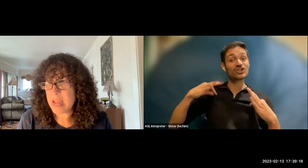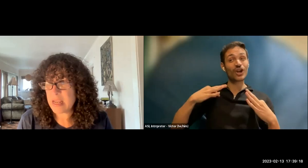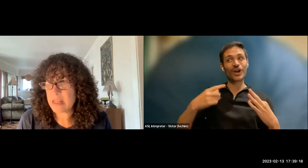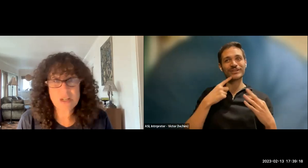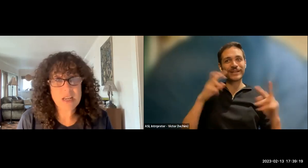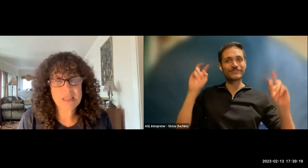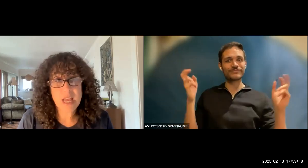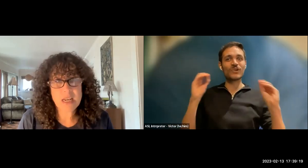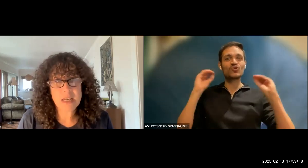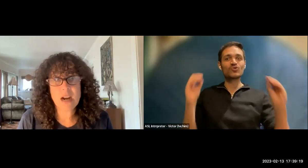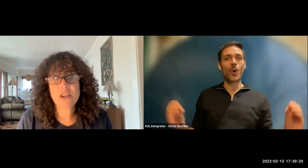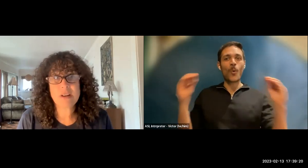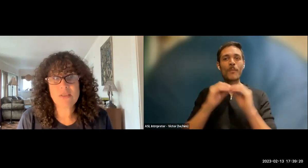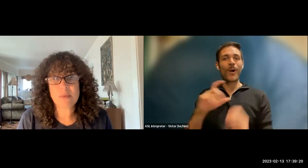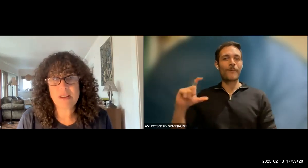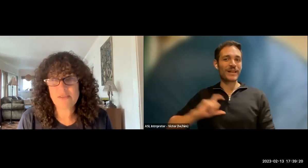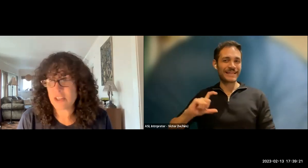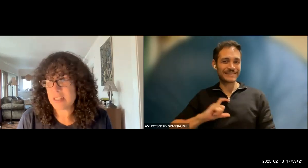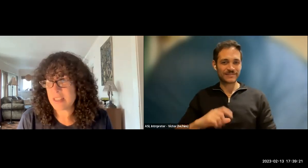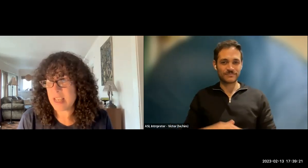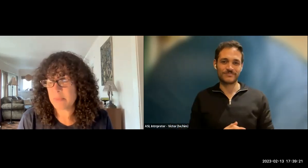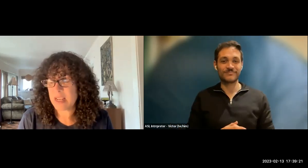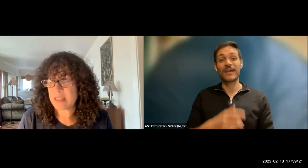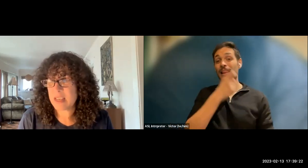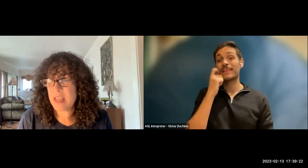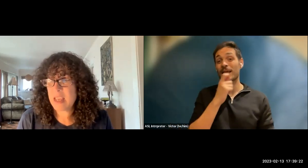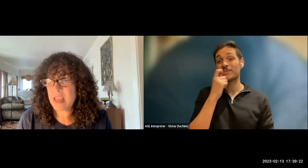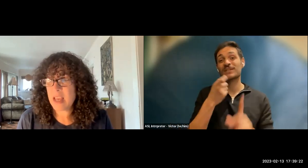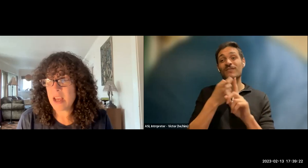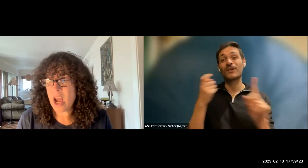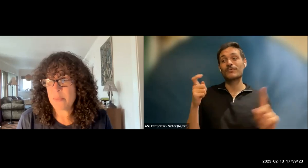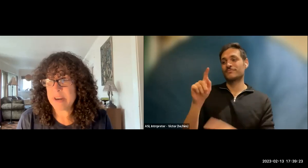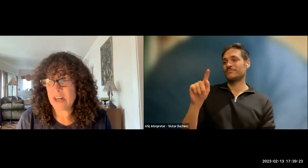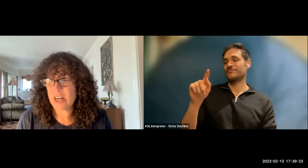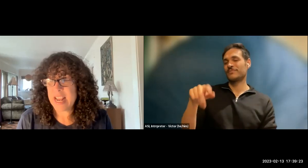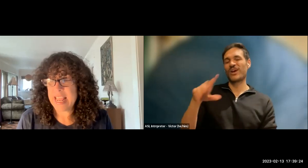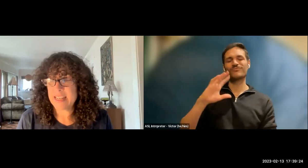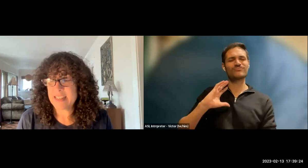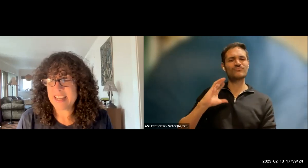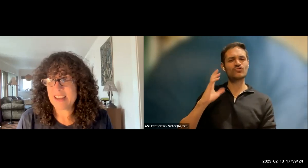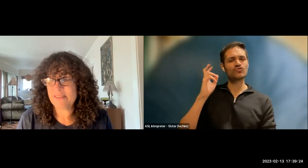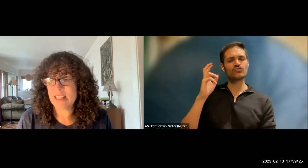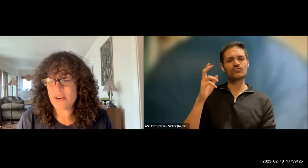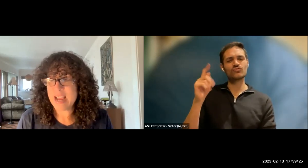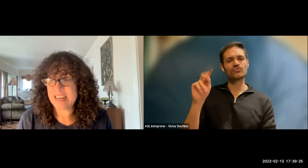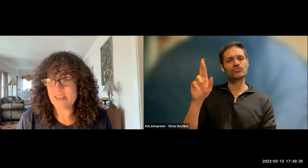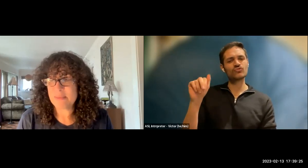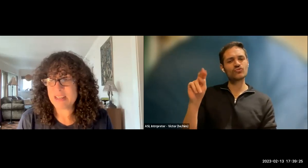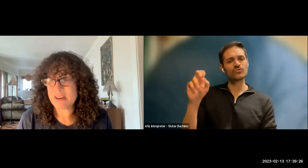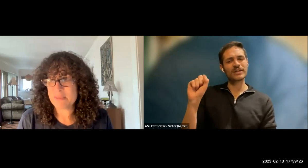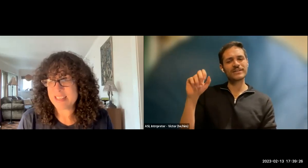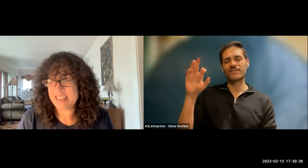lipstick by Shira Hassan, our transformative justice help desk operator and fellow